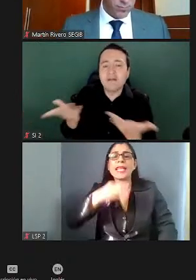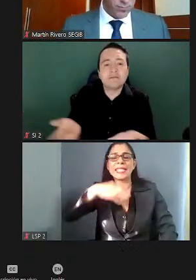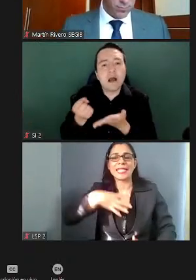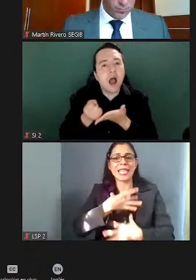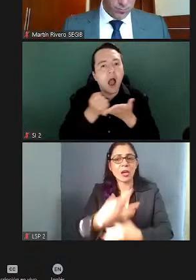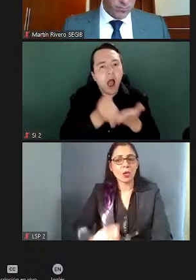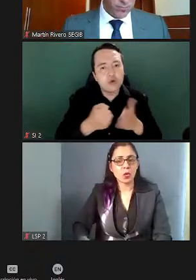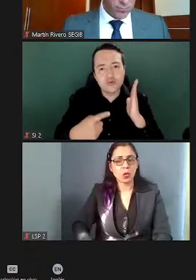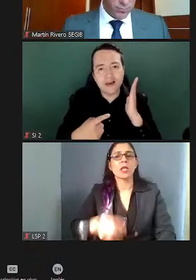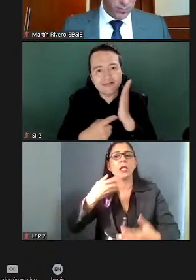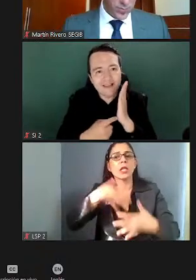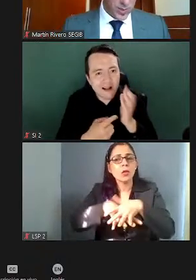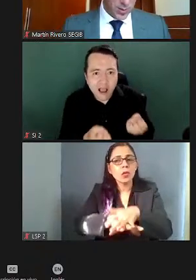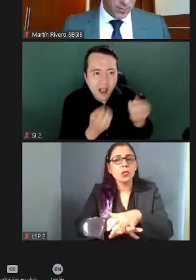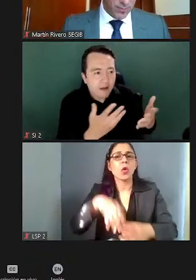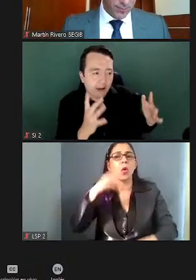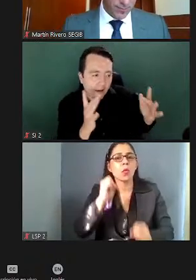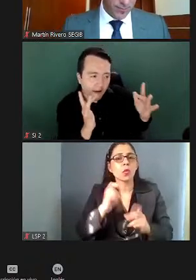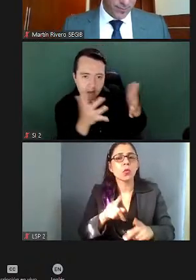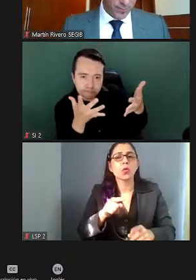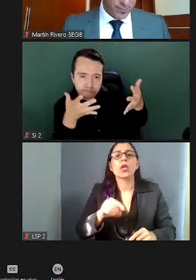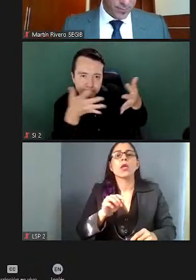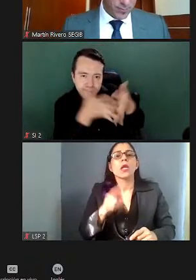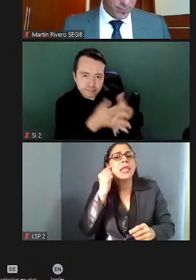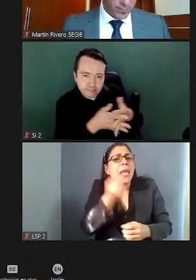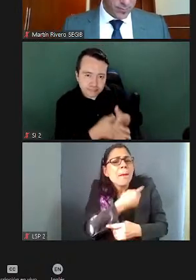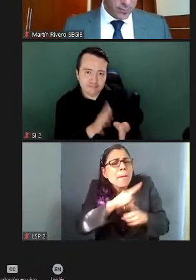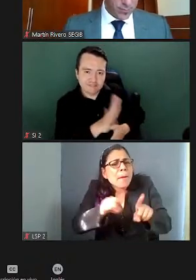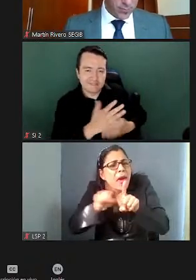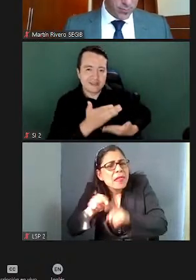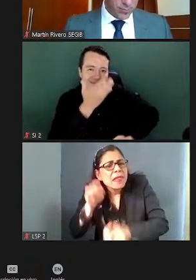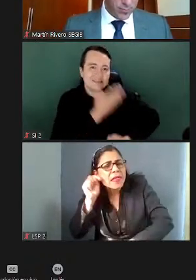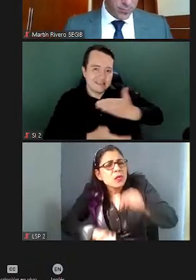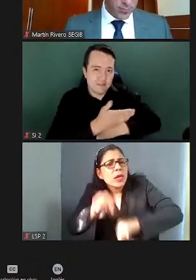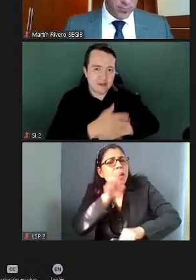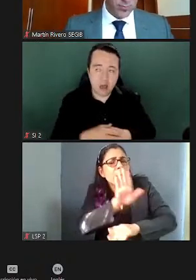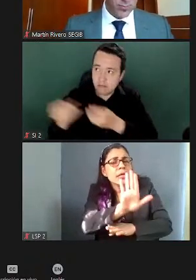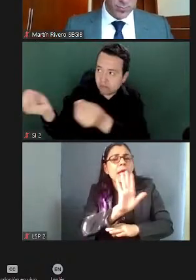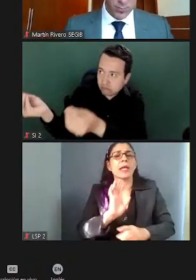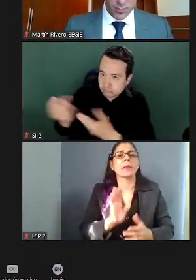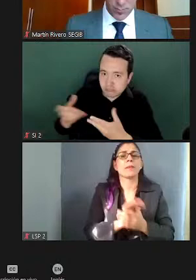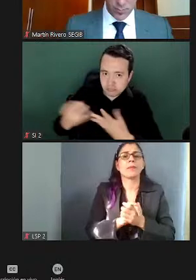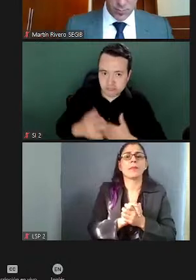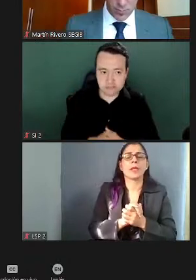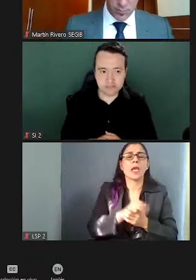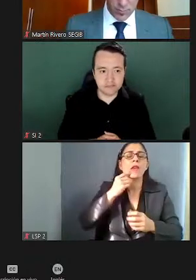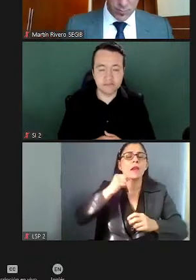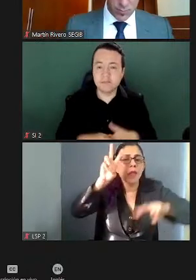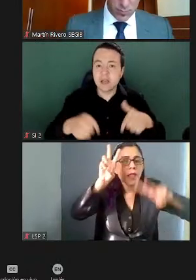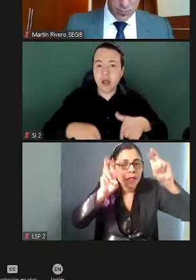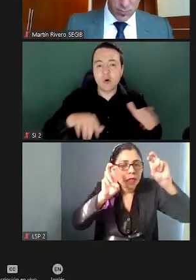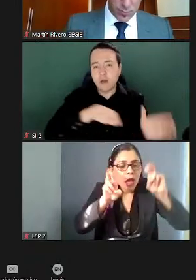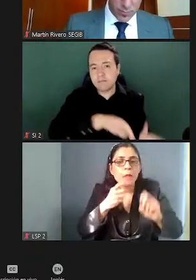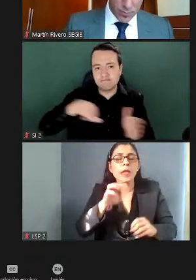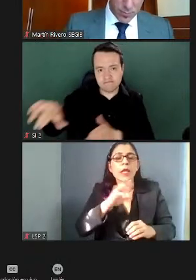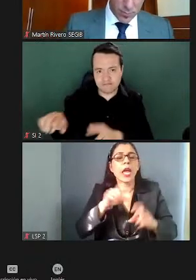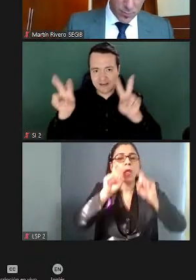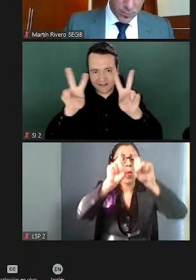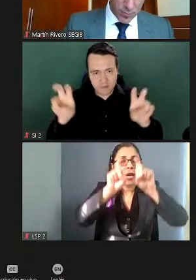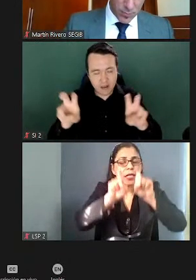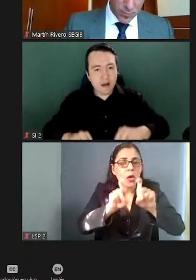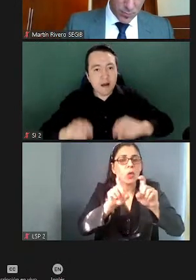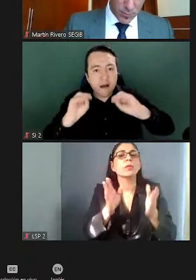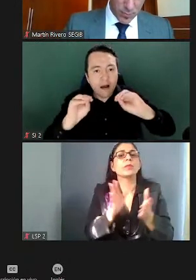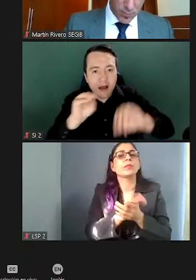proper technical health in a core that helps in accordance to their disabilities now we go